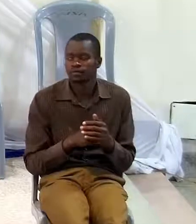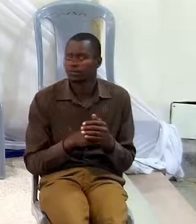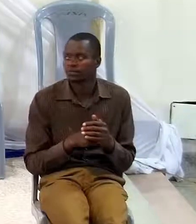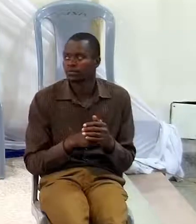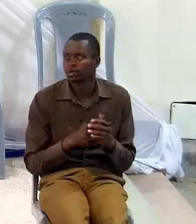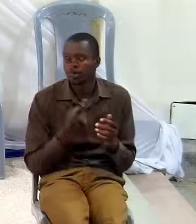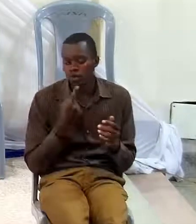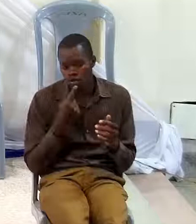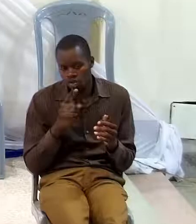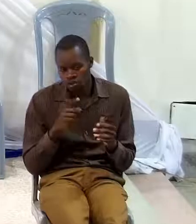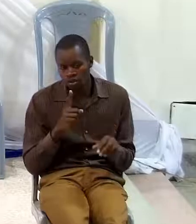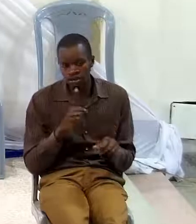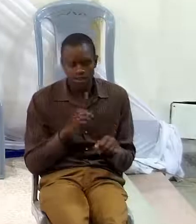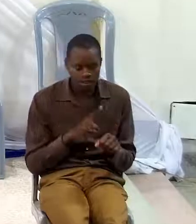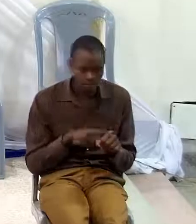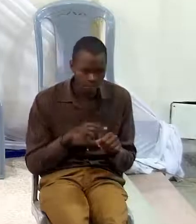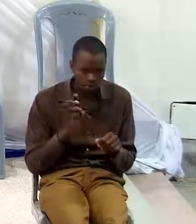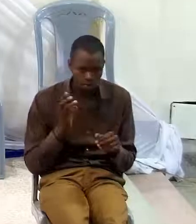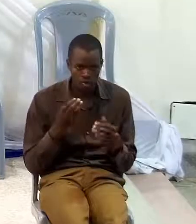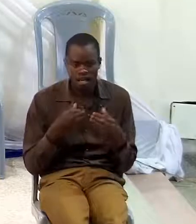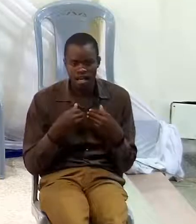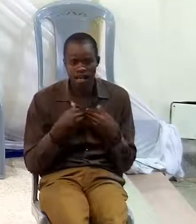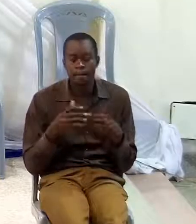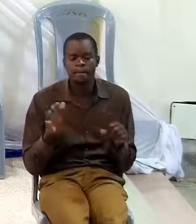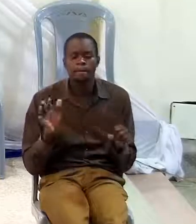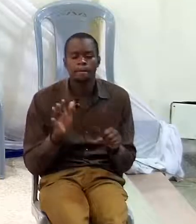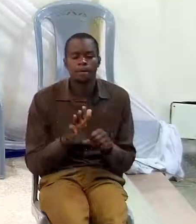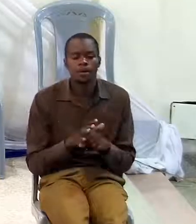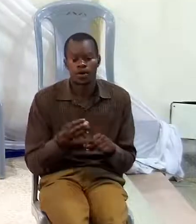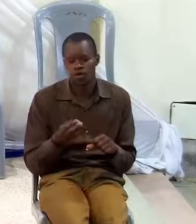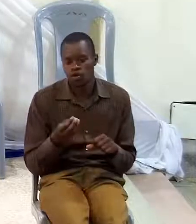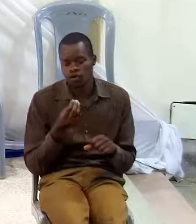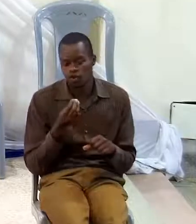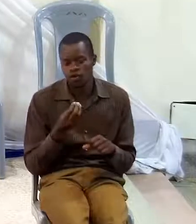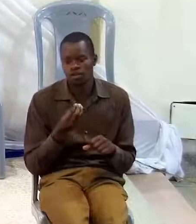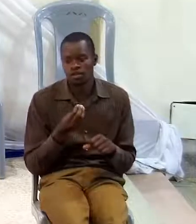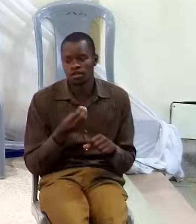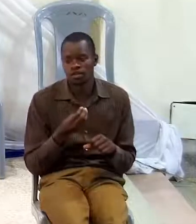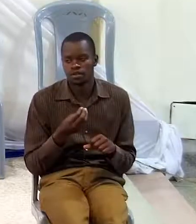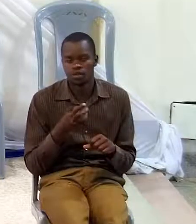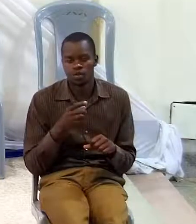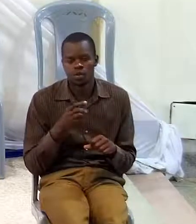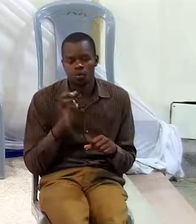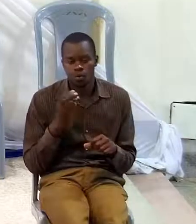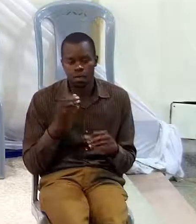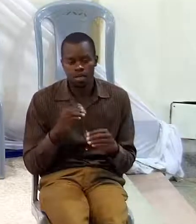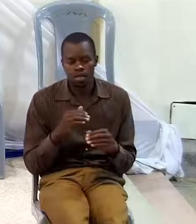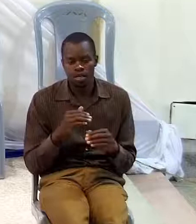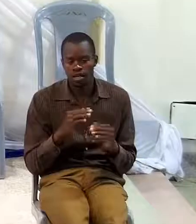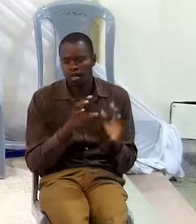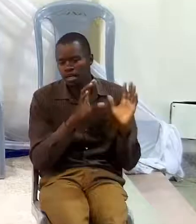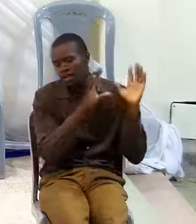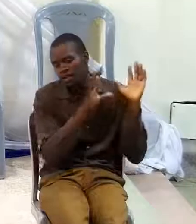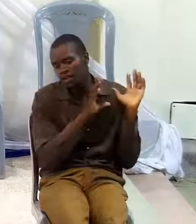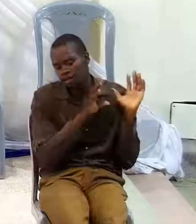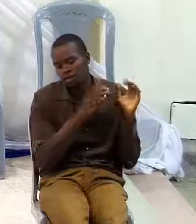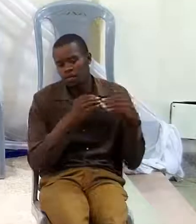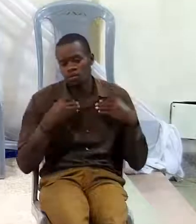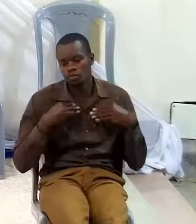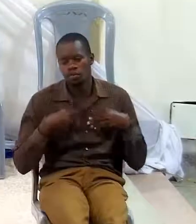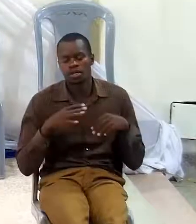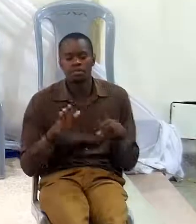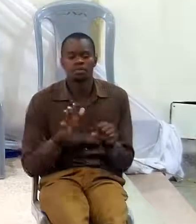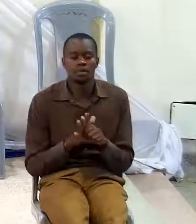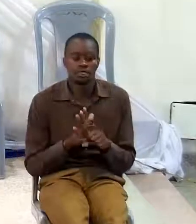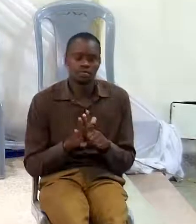more food, you are overloading your body with the cholesterol. So it builds up, forming